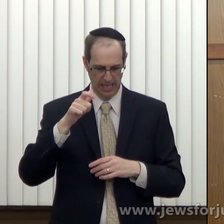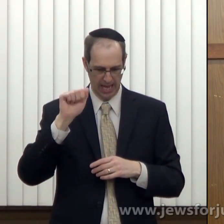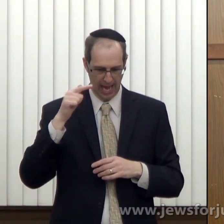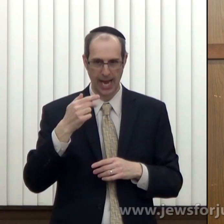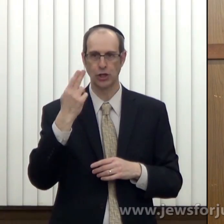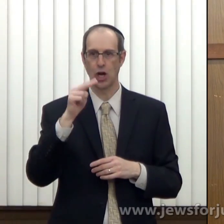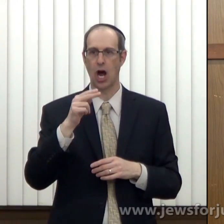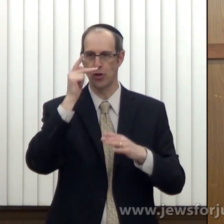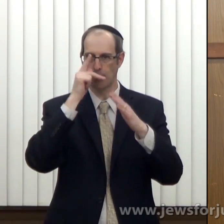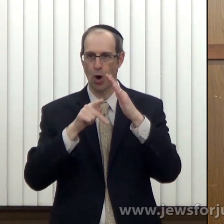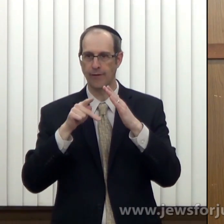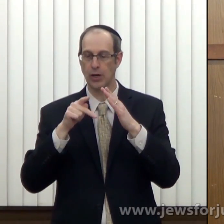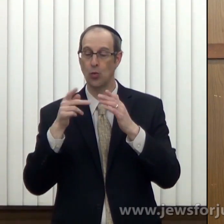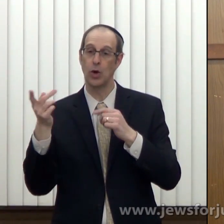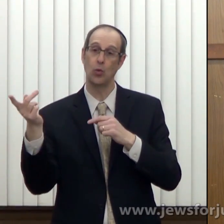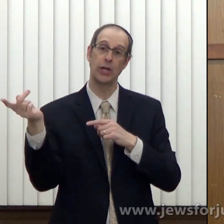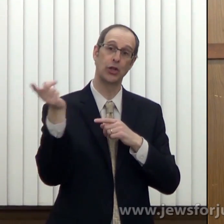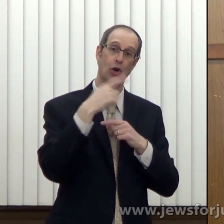Elijah the prophet will return.